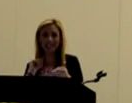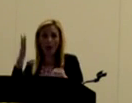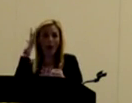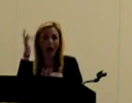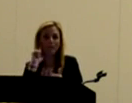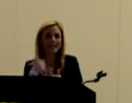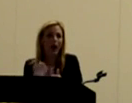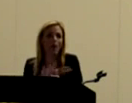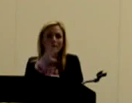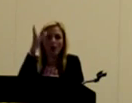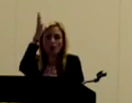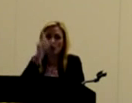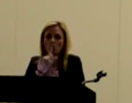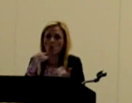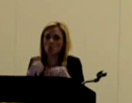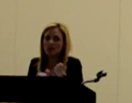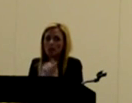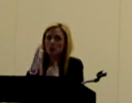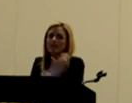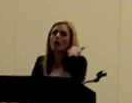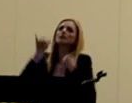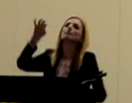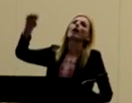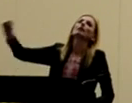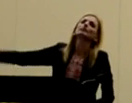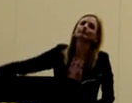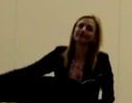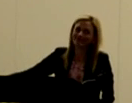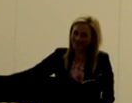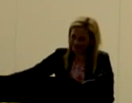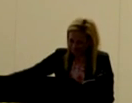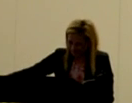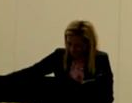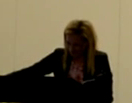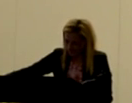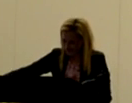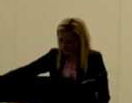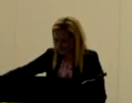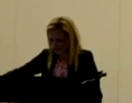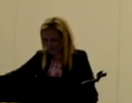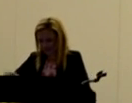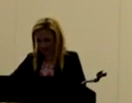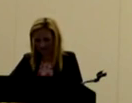Instead, she has an accent because our parents are foreign, dangerous spies.